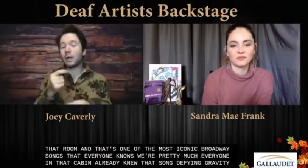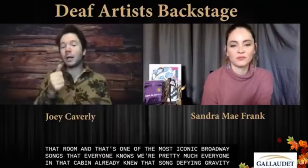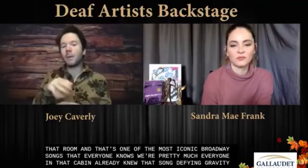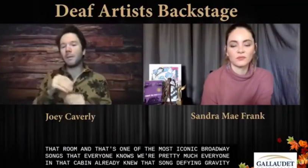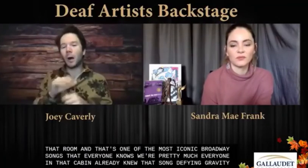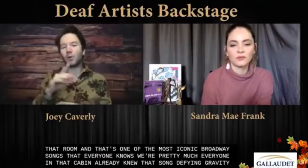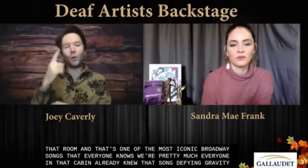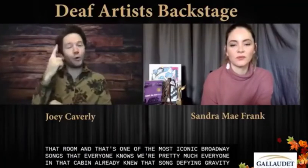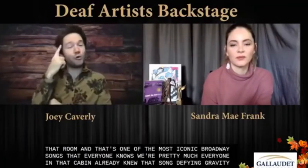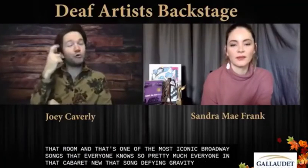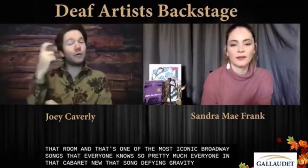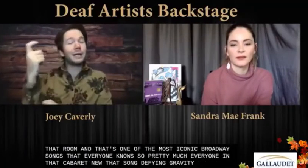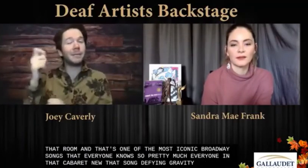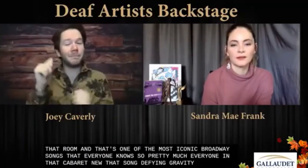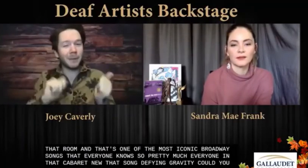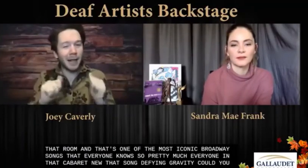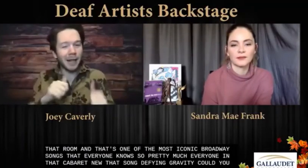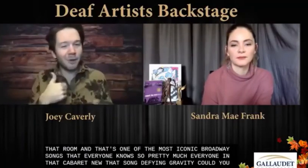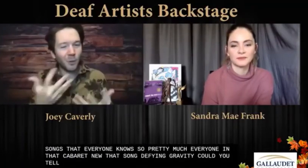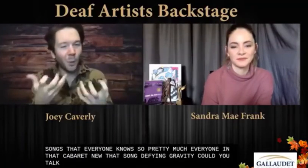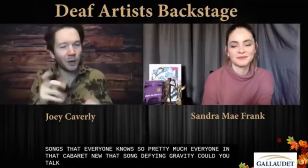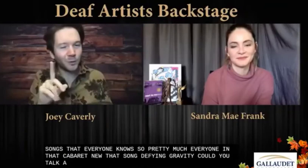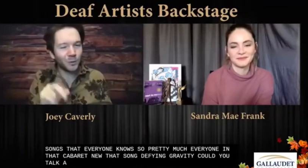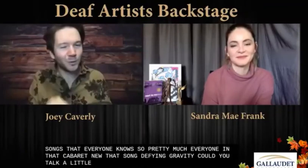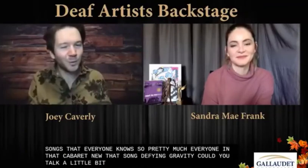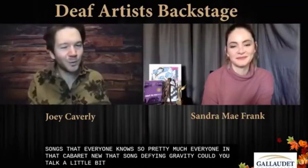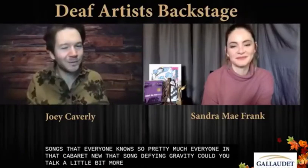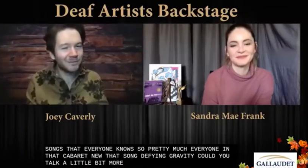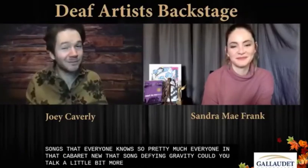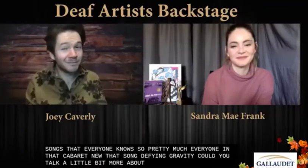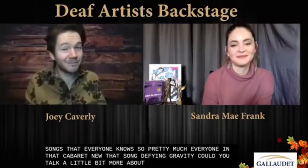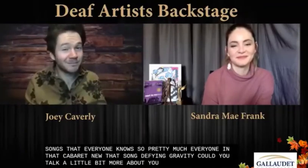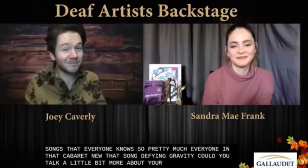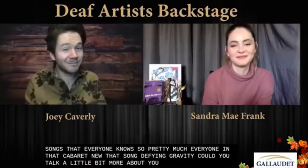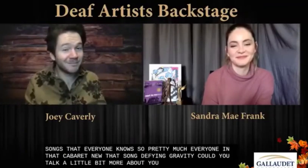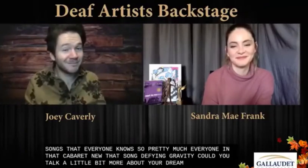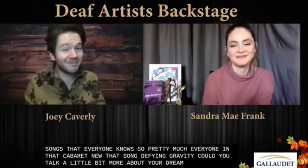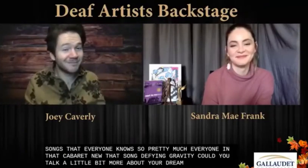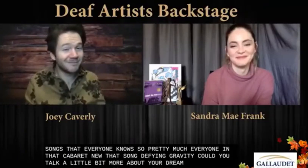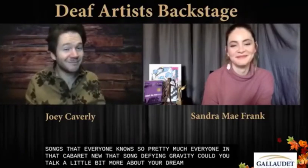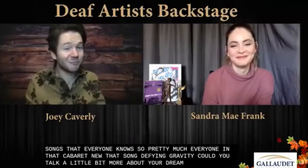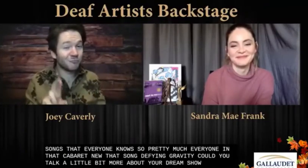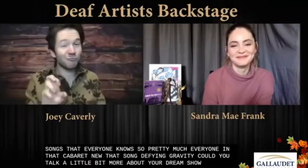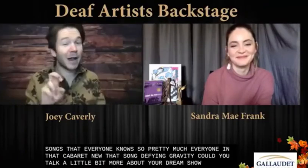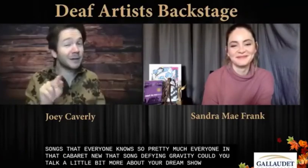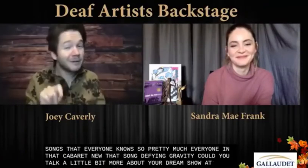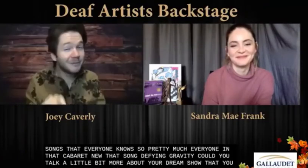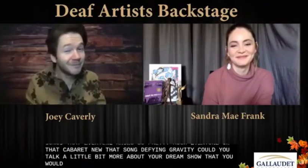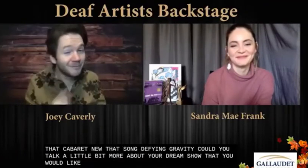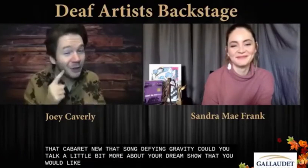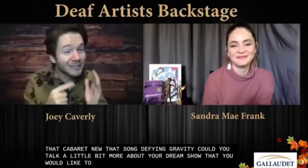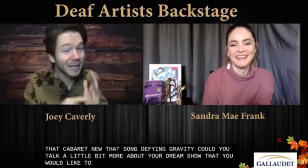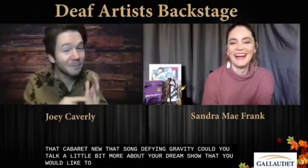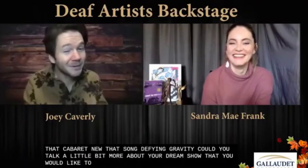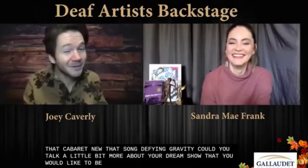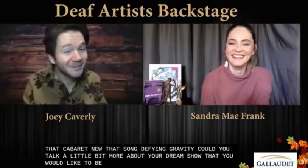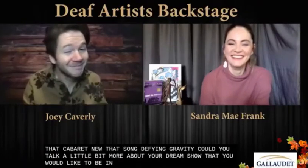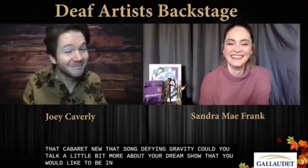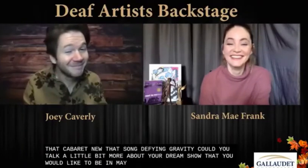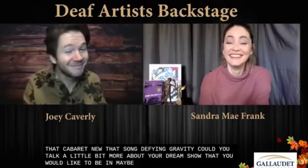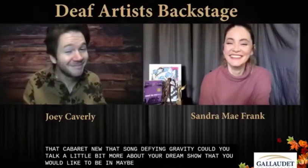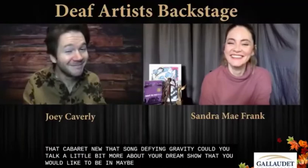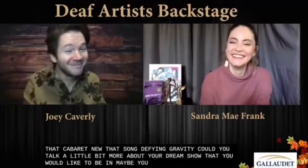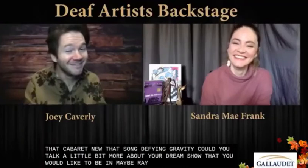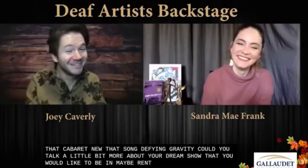could you talk a little bit more about your dream show that you would like to be in